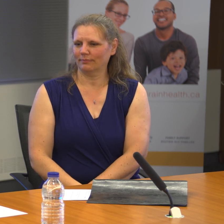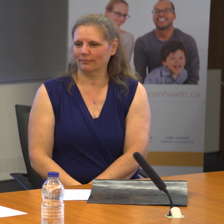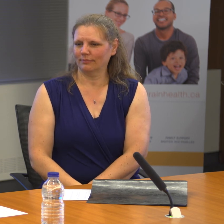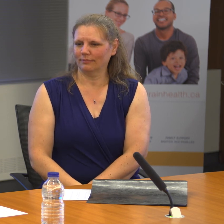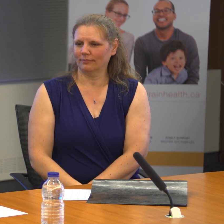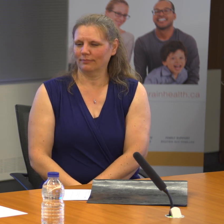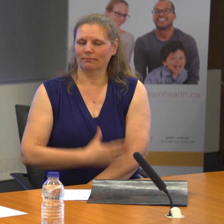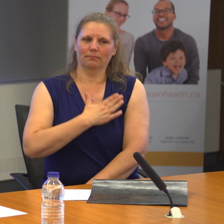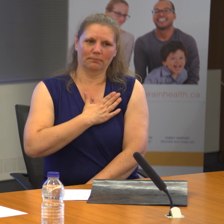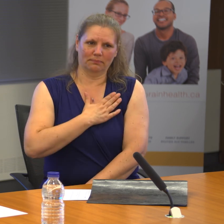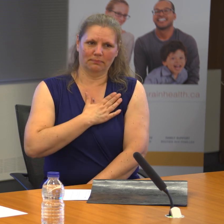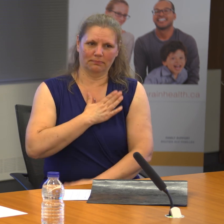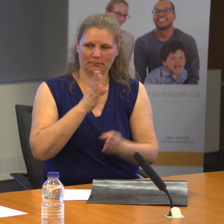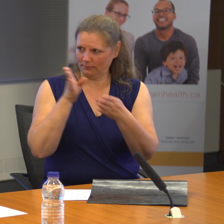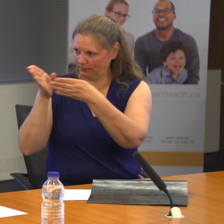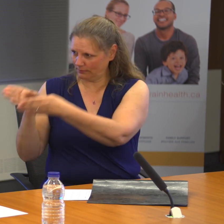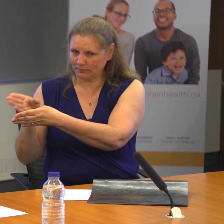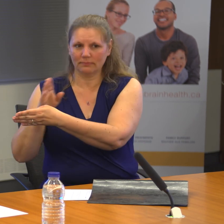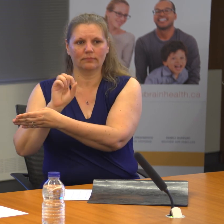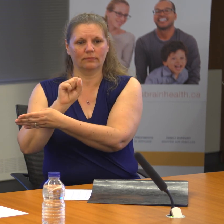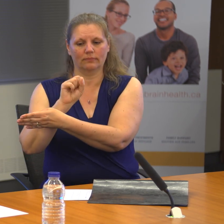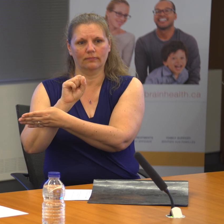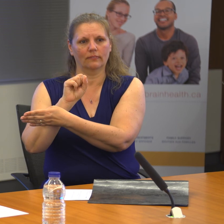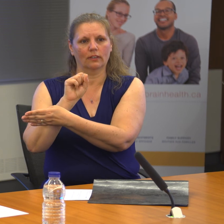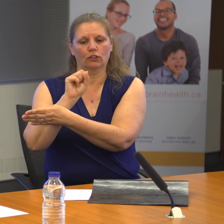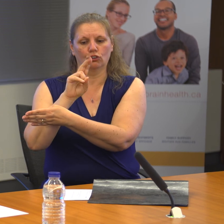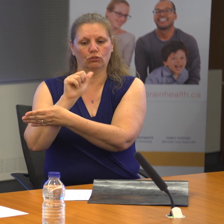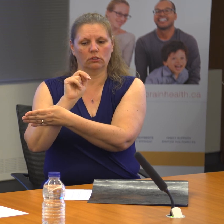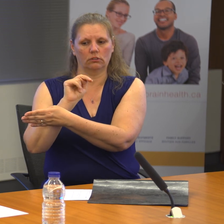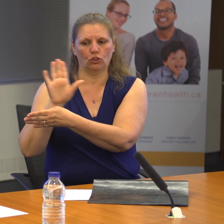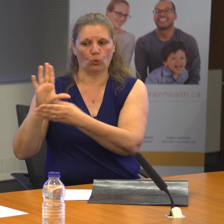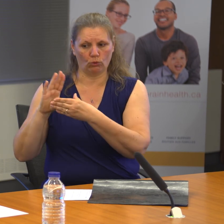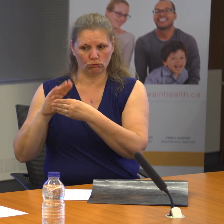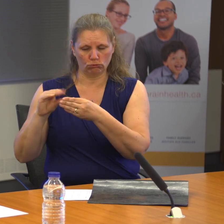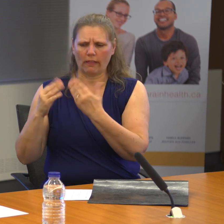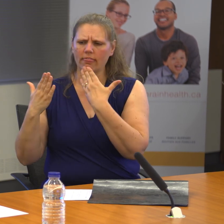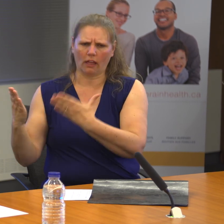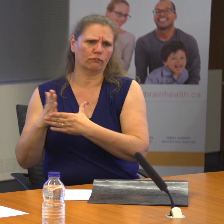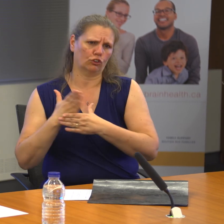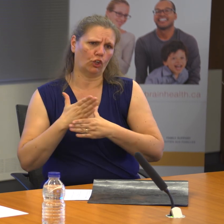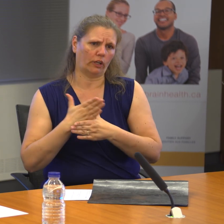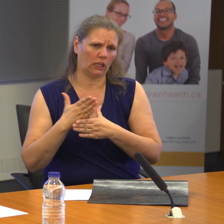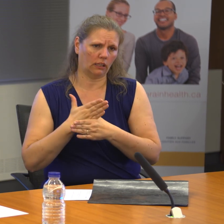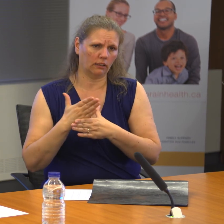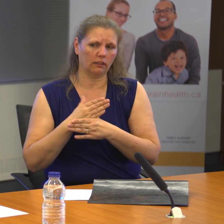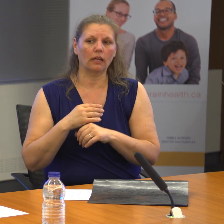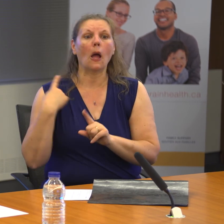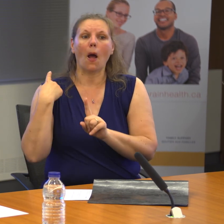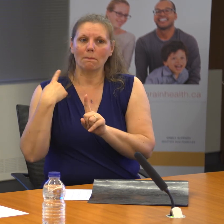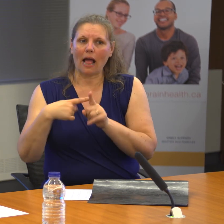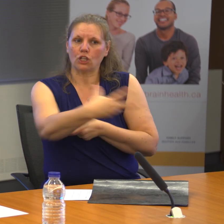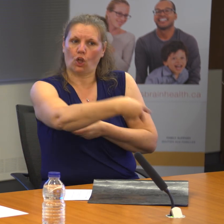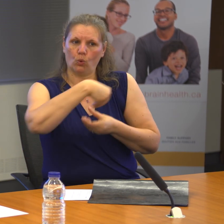To Susan, thank you for sharing your story and that of Annie, Mahat,